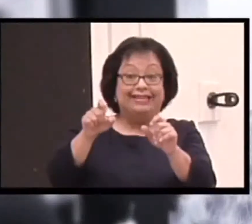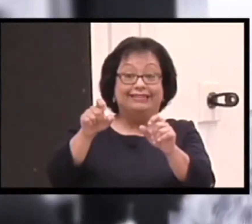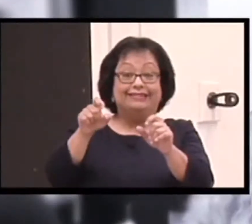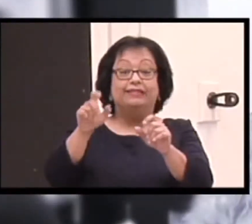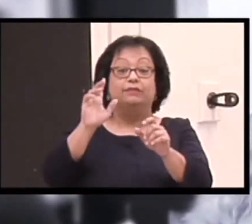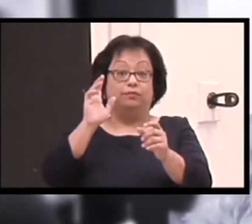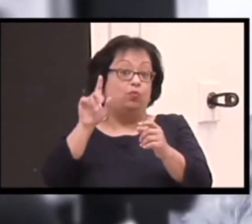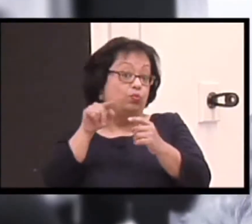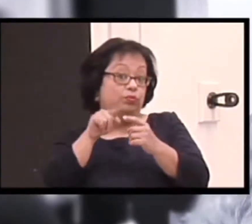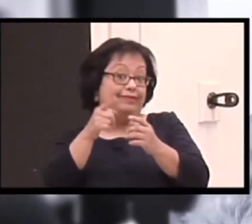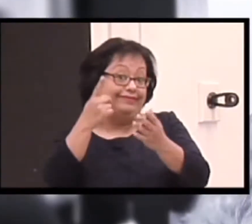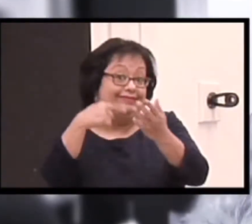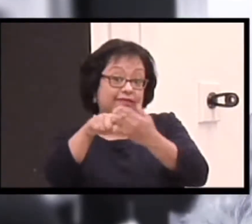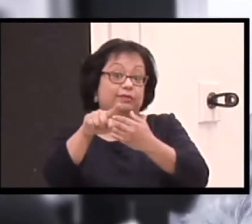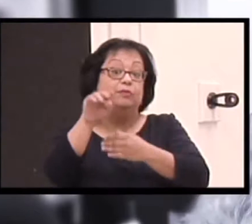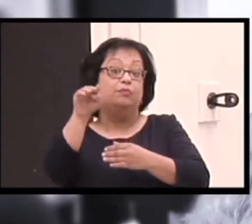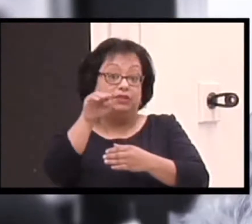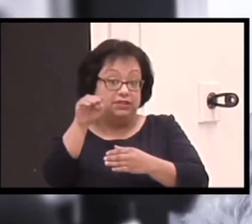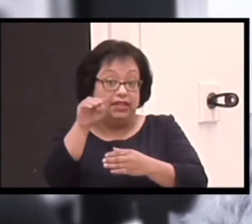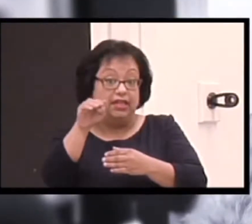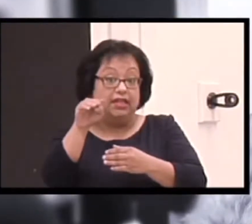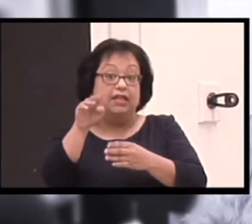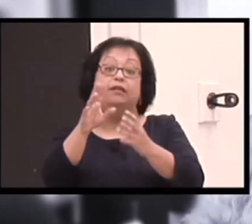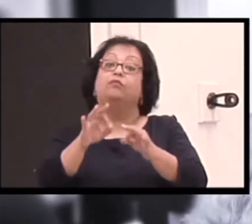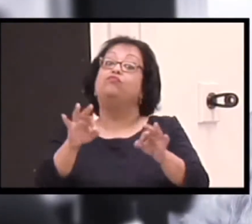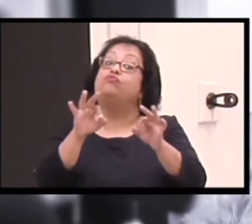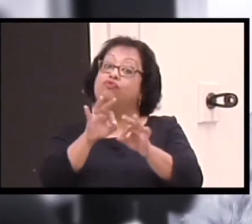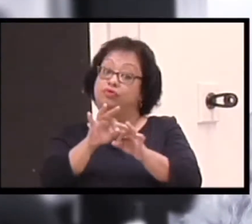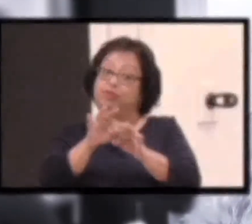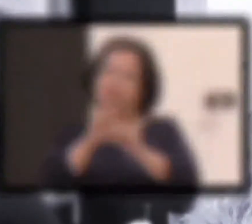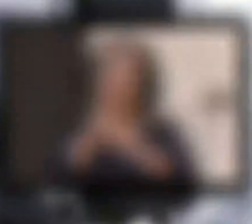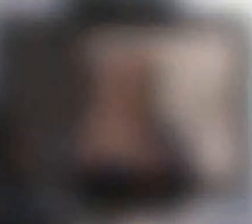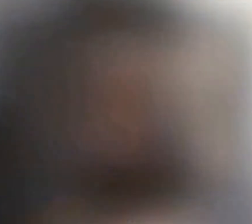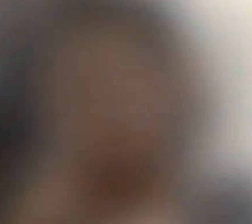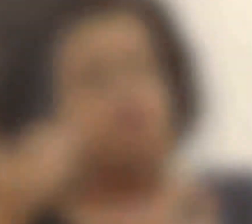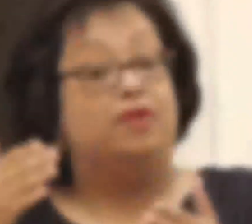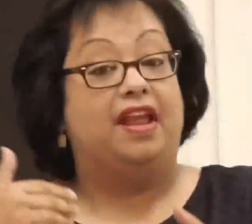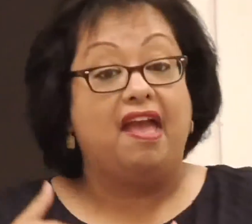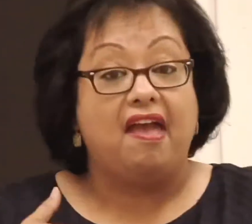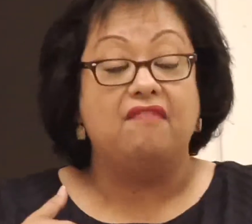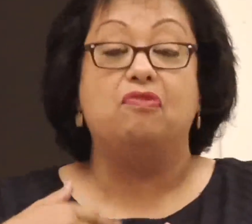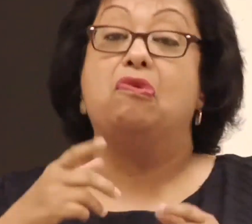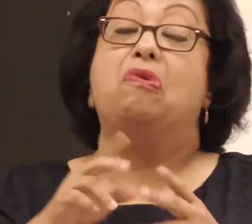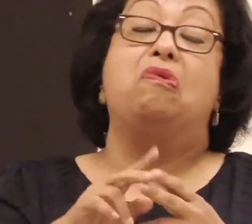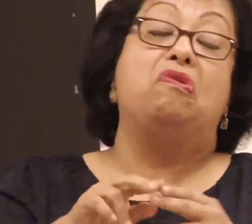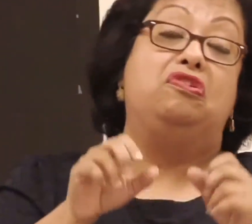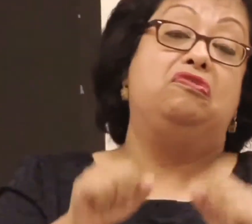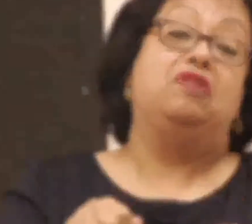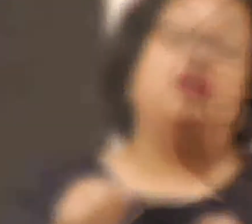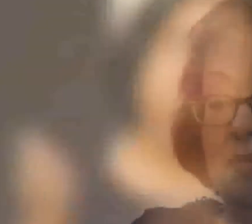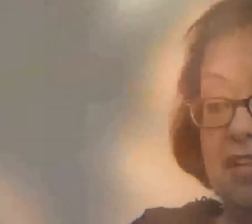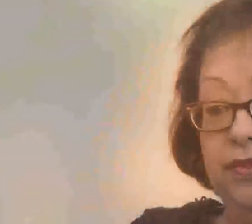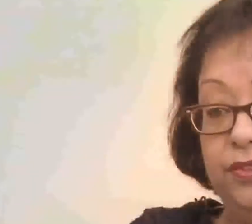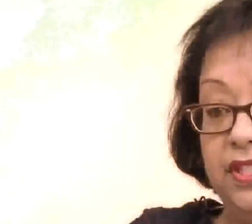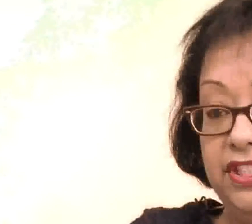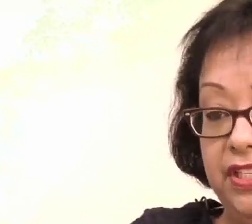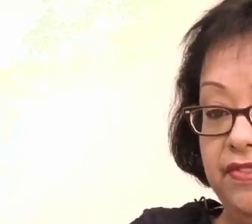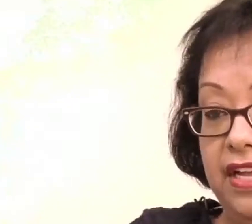a hearing loss and she had the goal of becoming an architect and was often told that she would never be able to achieve that